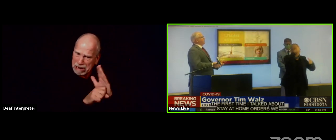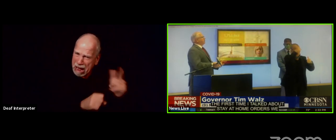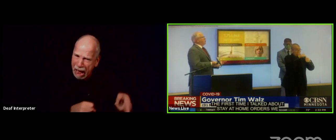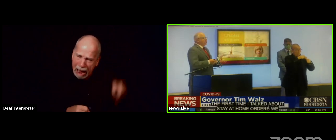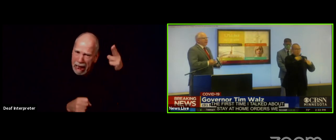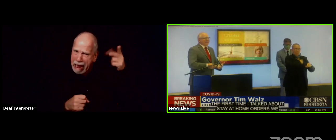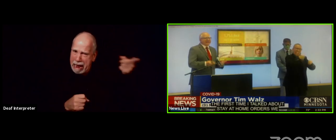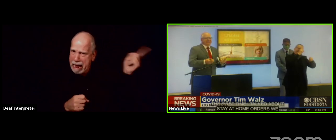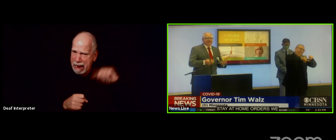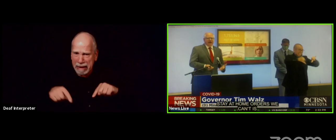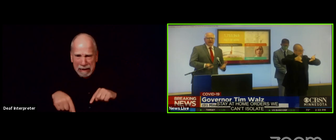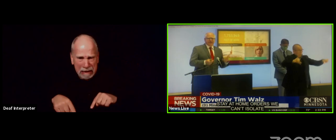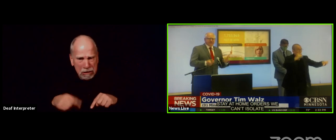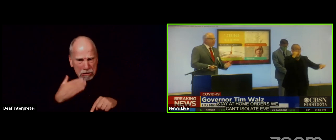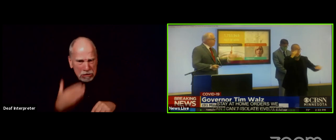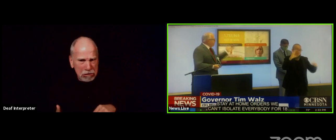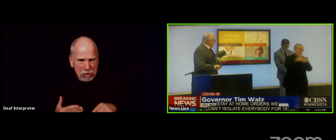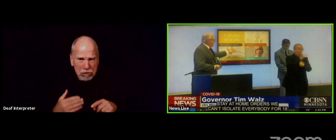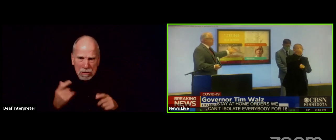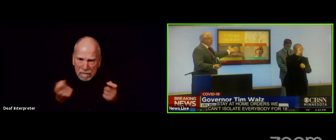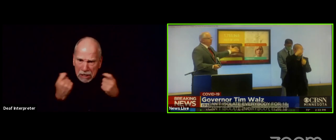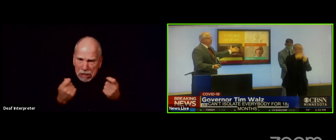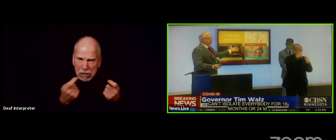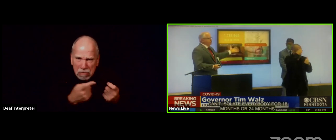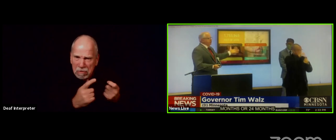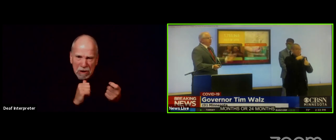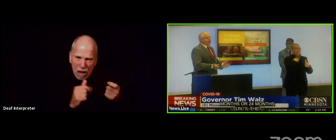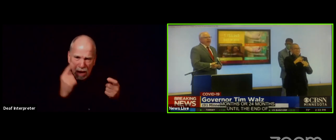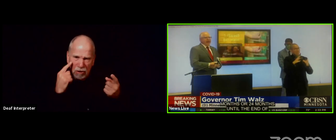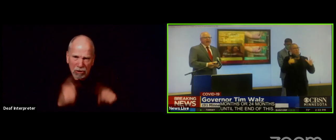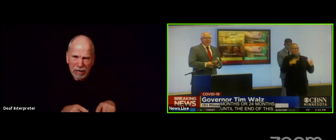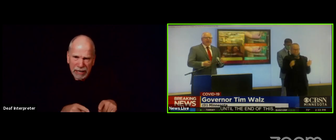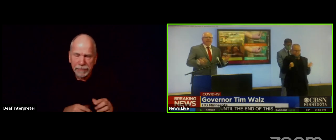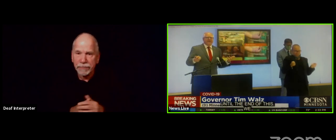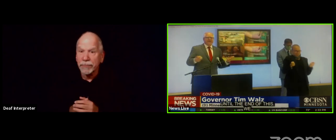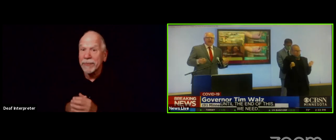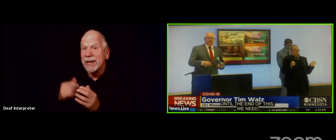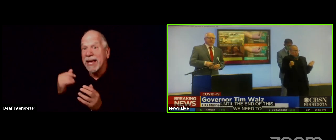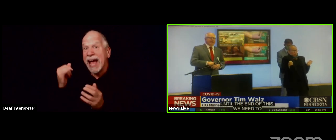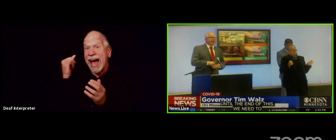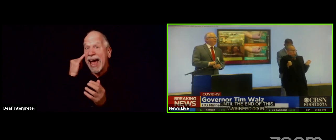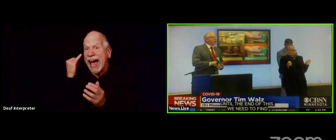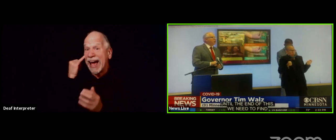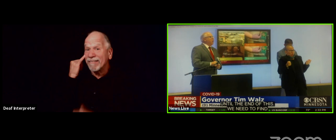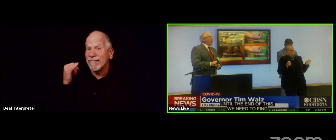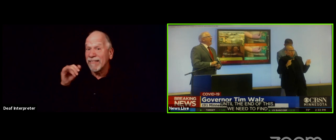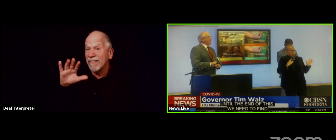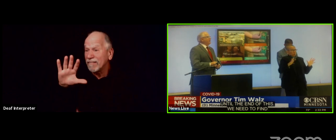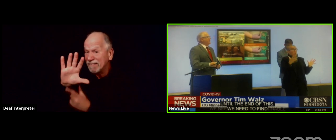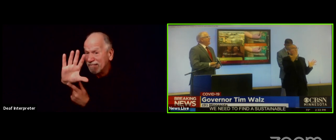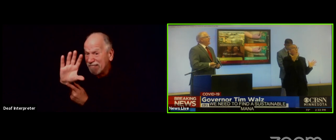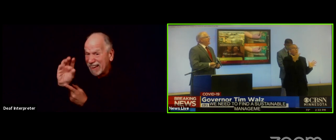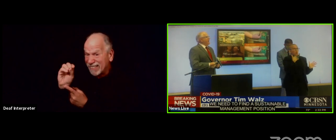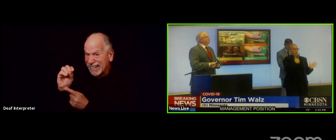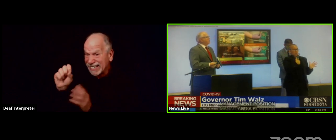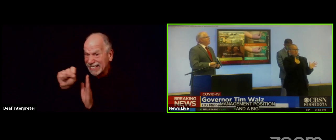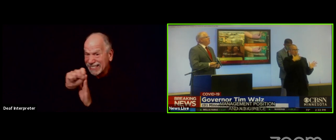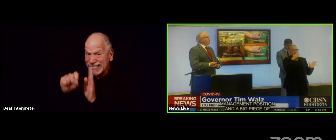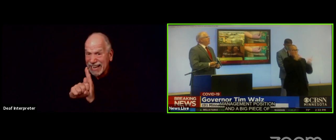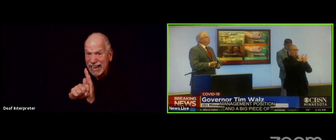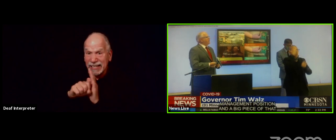end of this. We needed to find a sustainable management position, and a big piece of that was being able to know who had it, and that